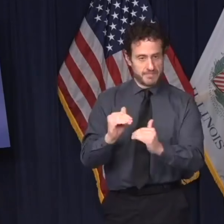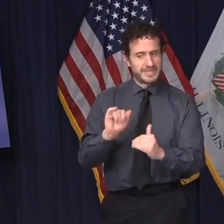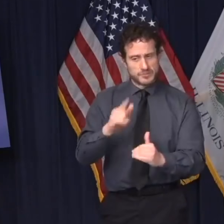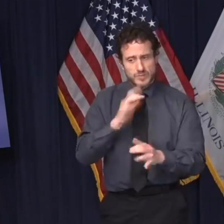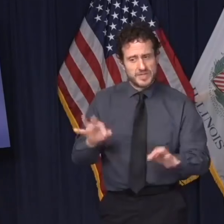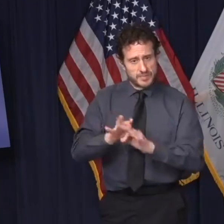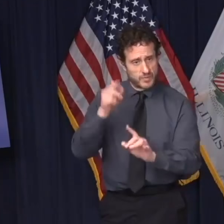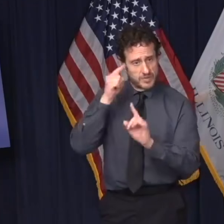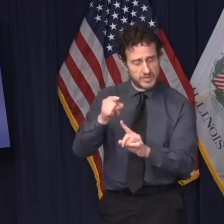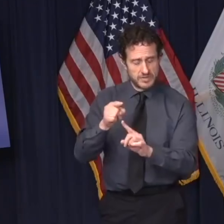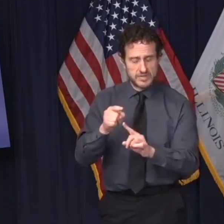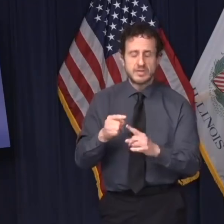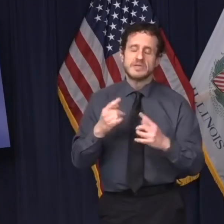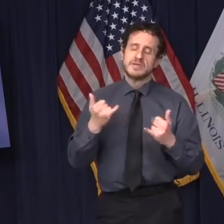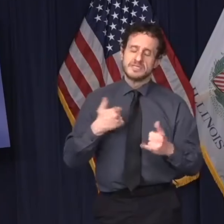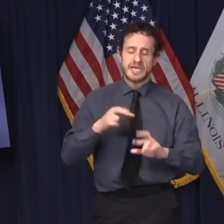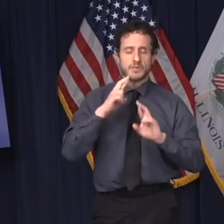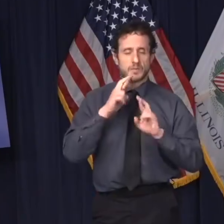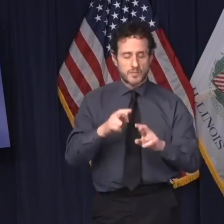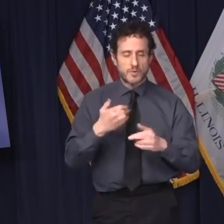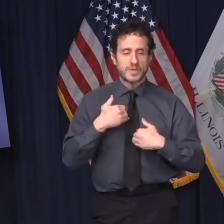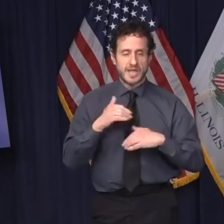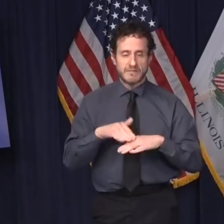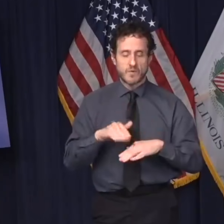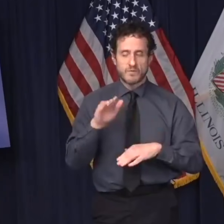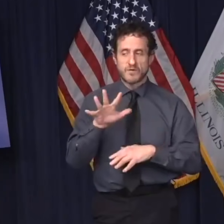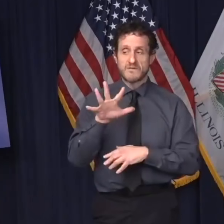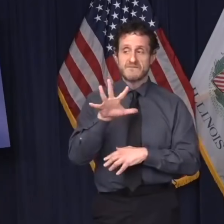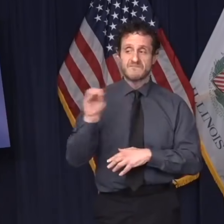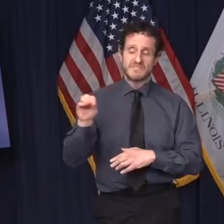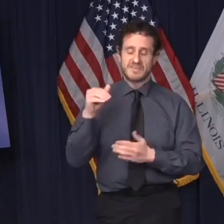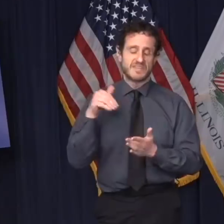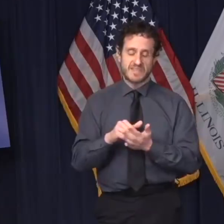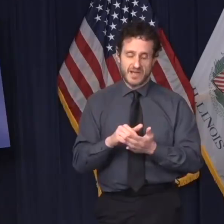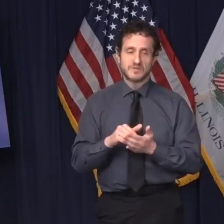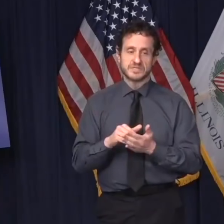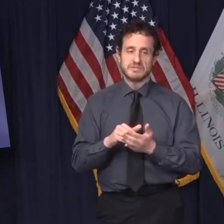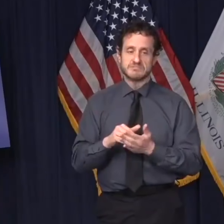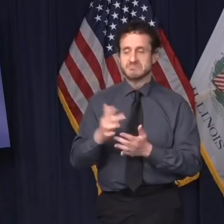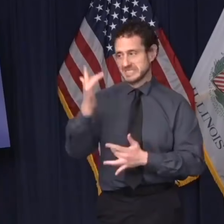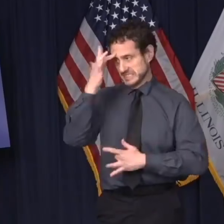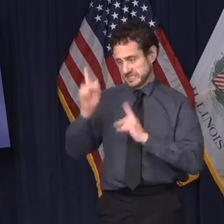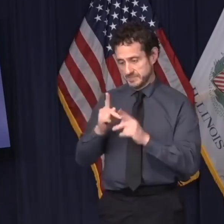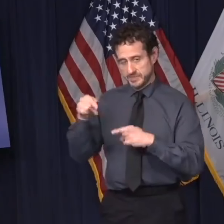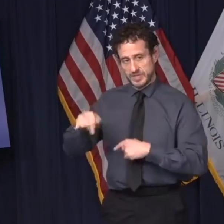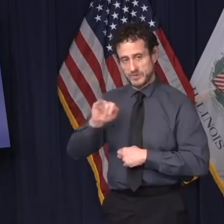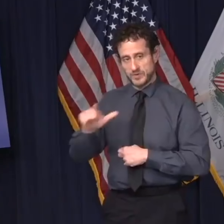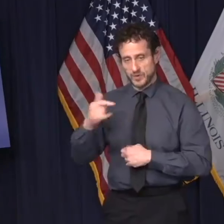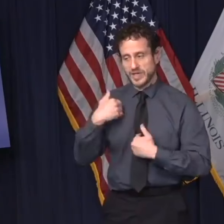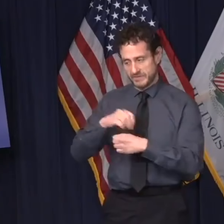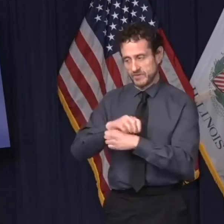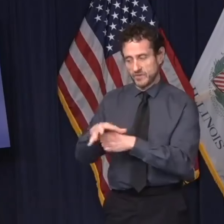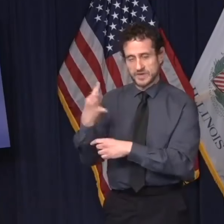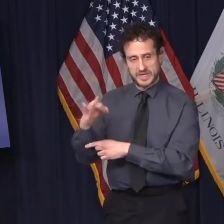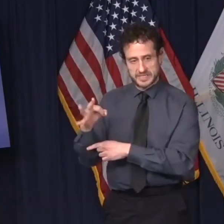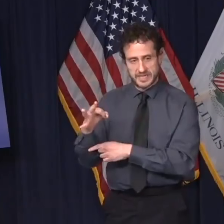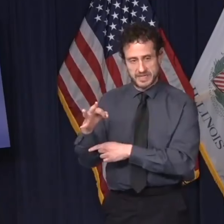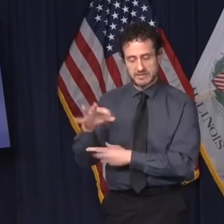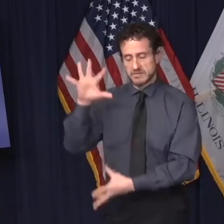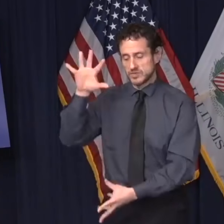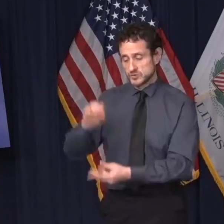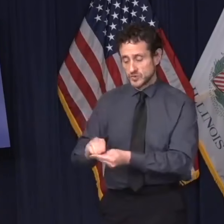have reached an unfortunate milestone of over 50,000 cases of COVID-19 here in Illinois. There are a total of